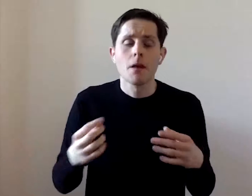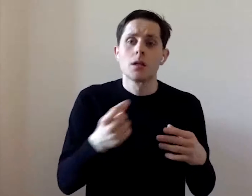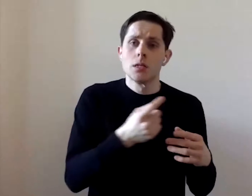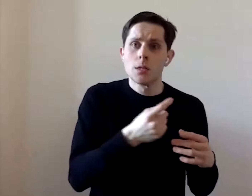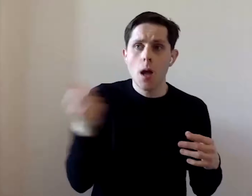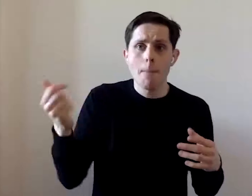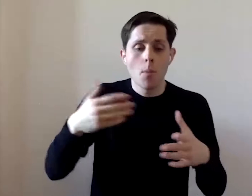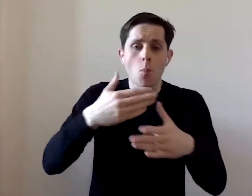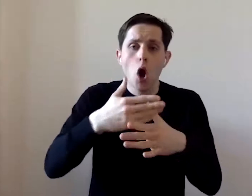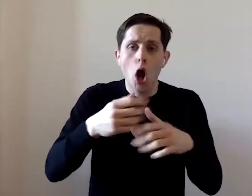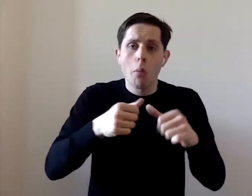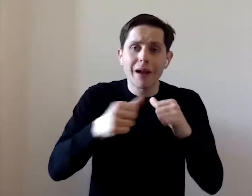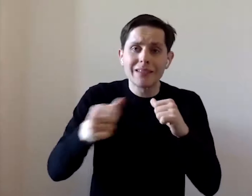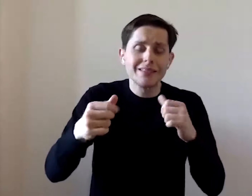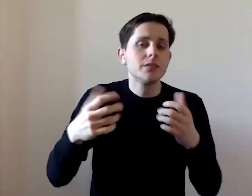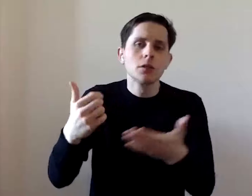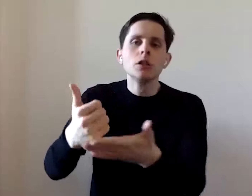cannot manage it. And